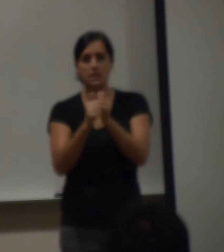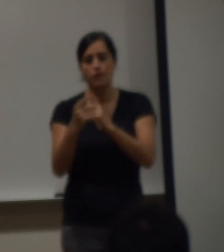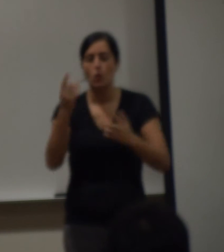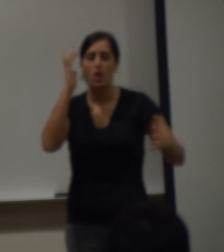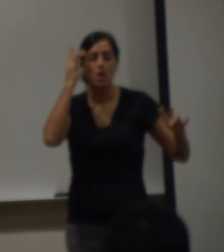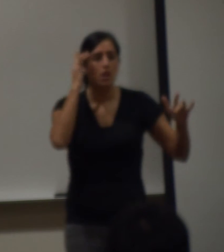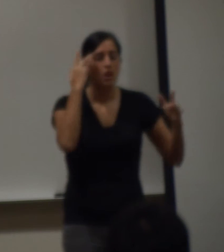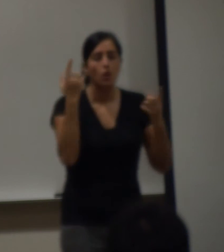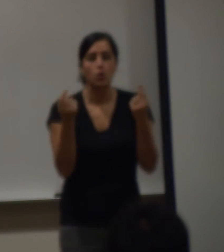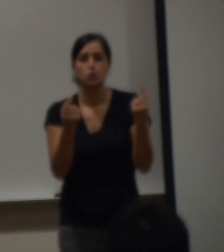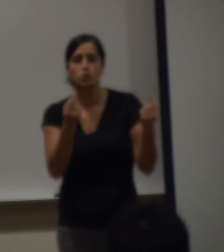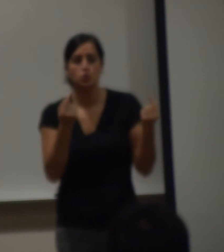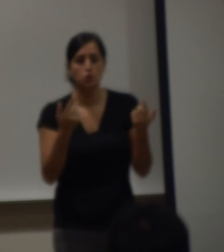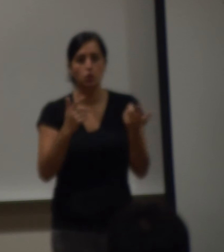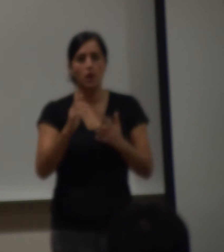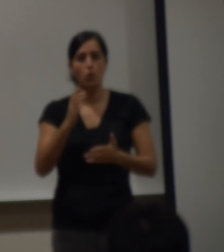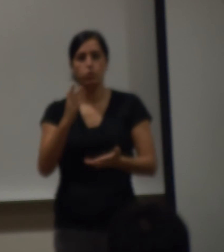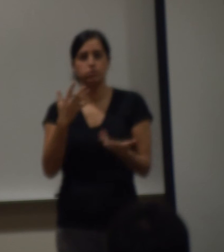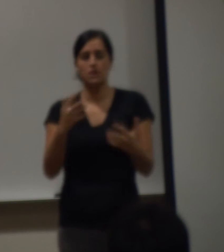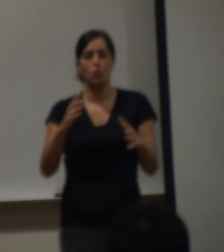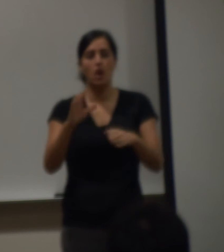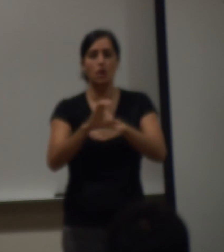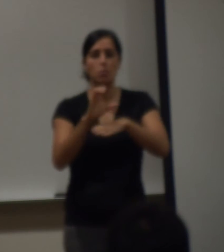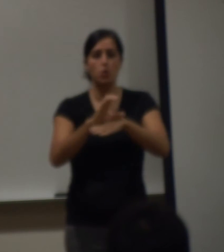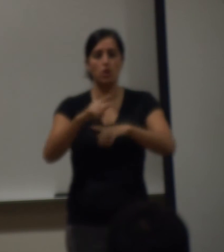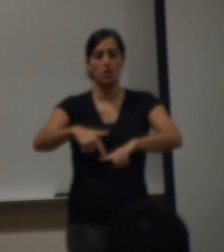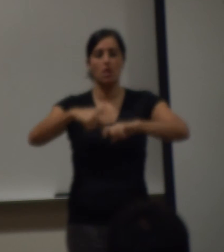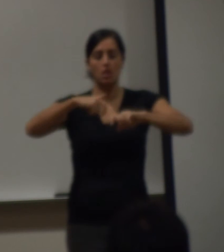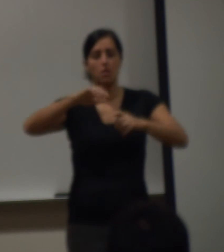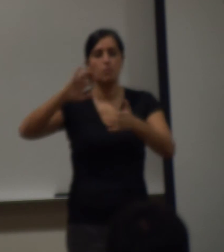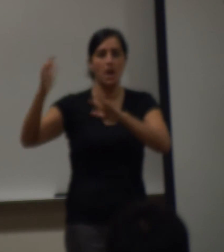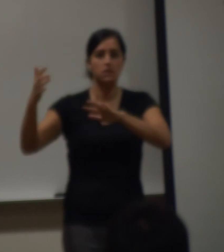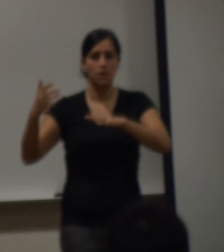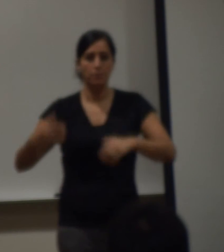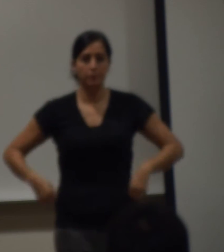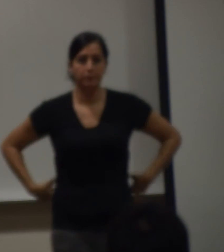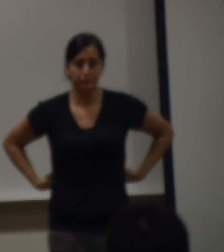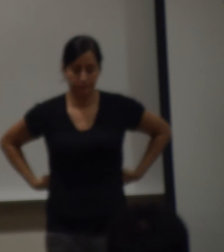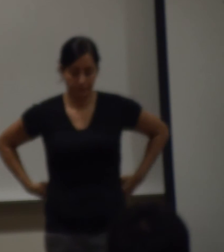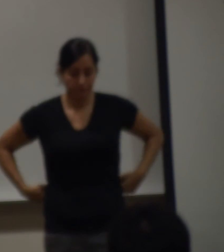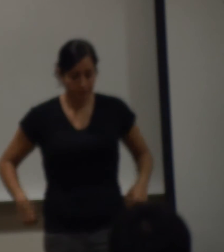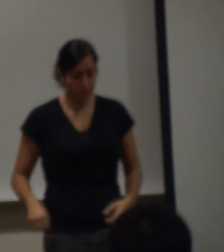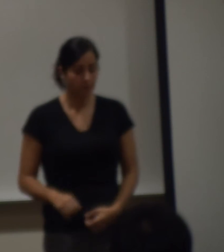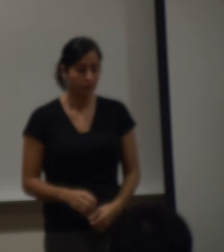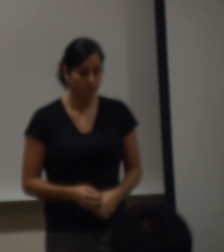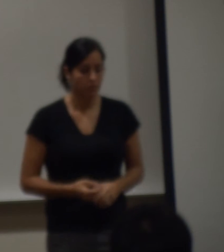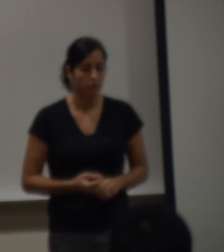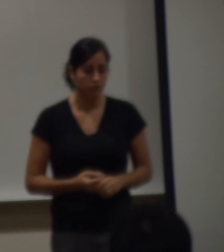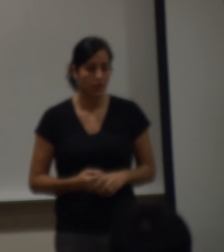rewritten to stop the computer clocks from automatically, from